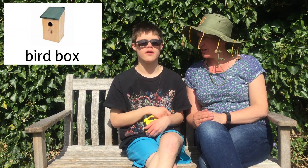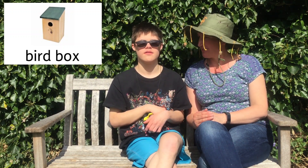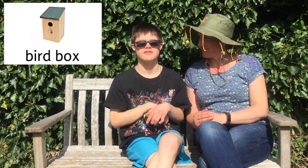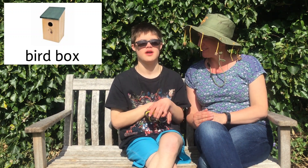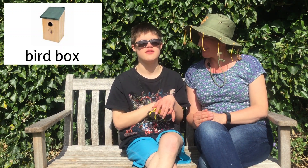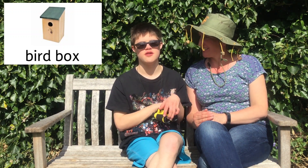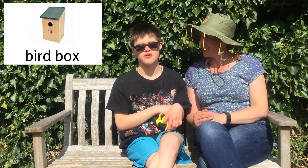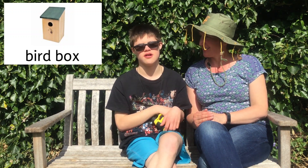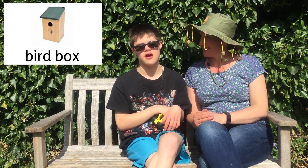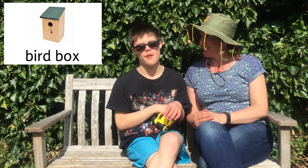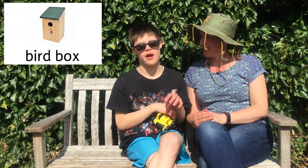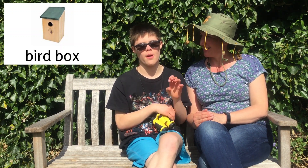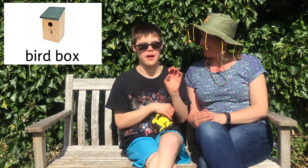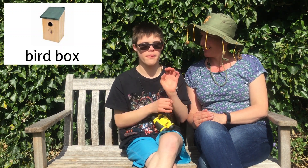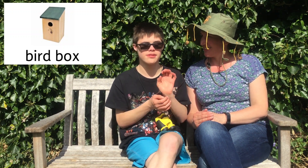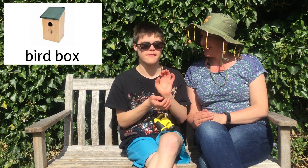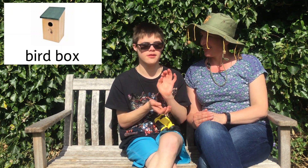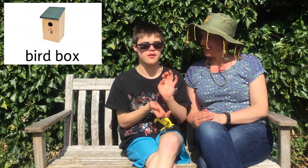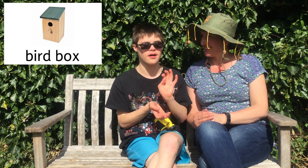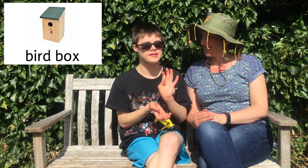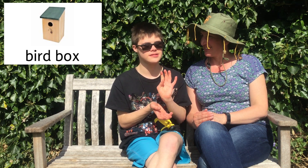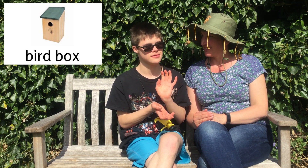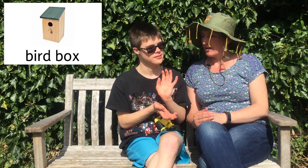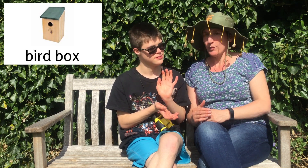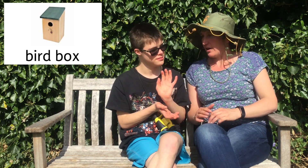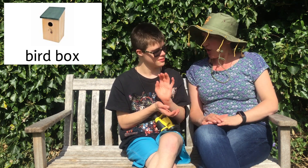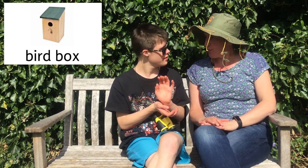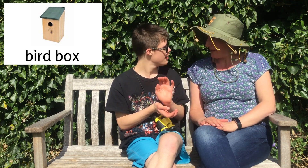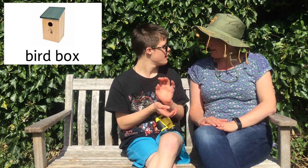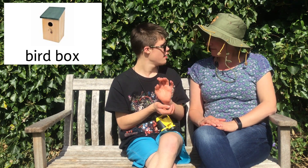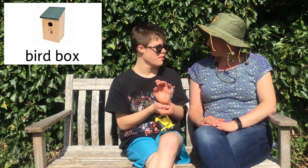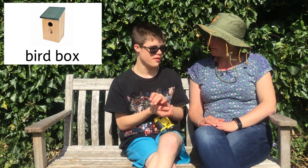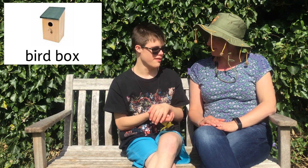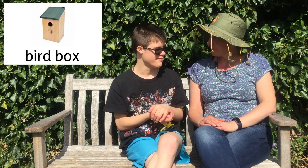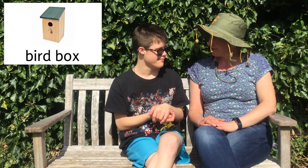you. I can open it for you guys. We can't open it. Oh.